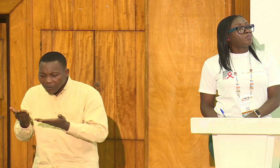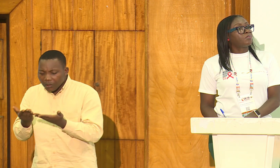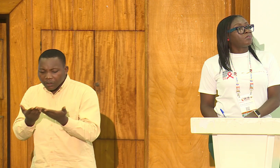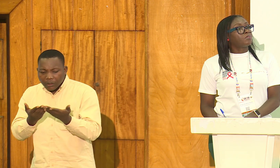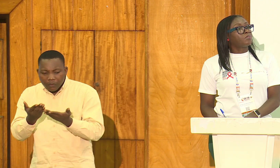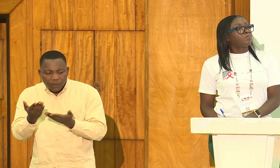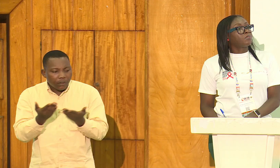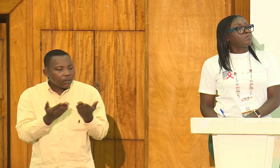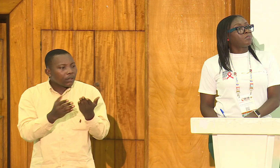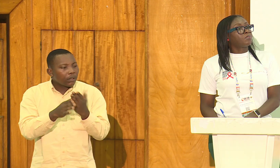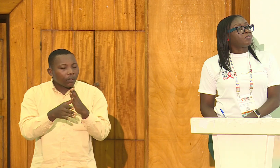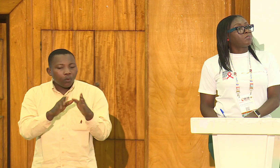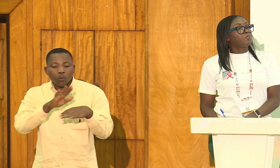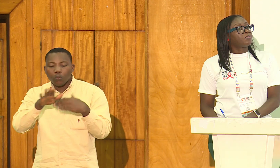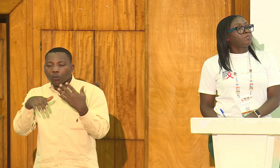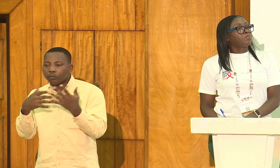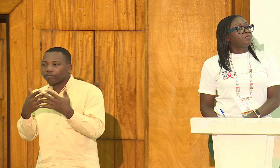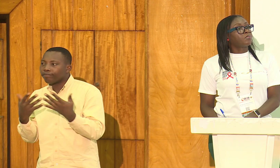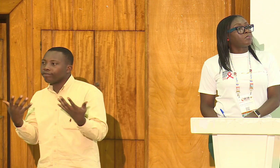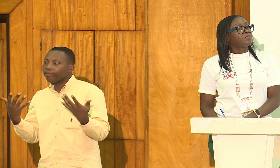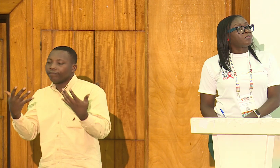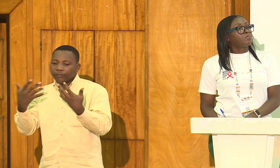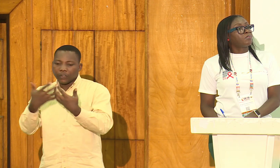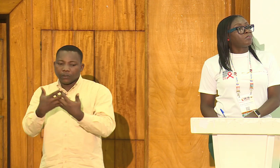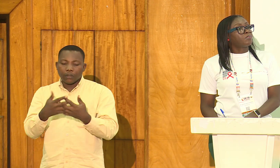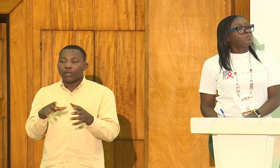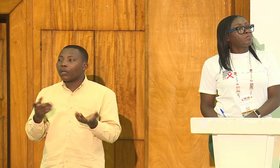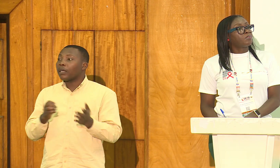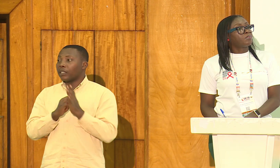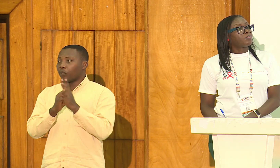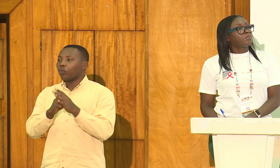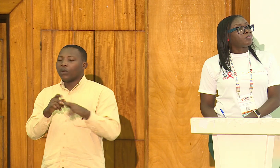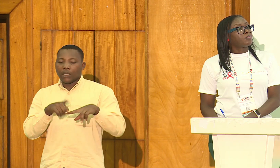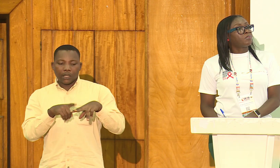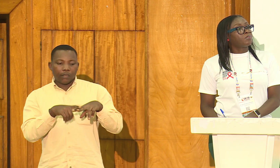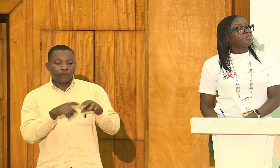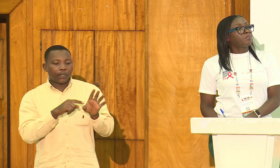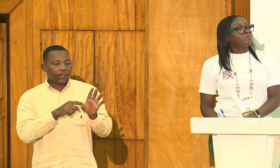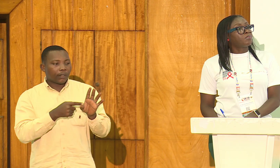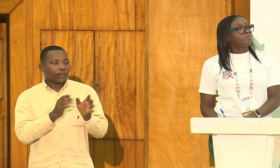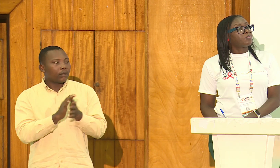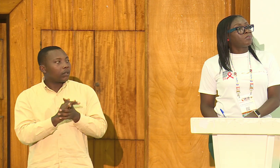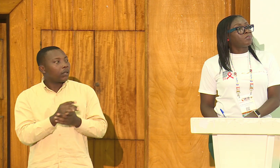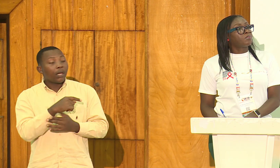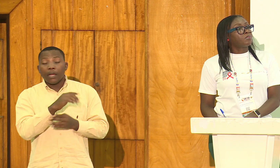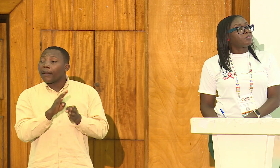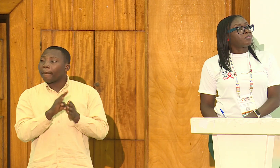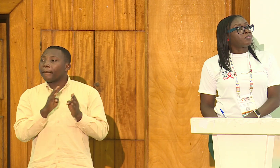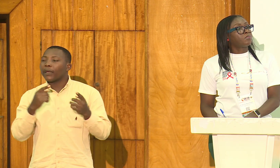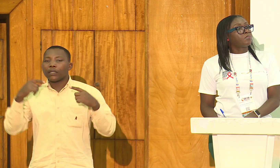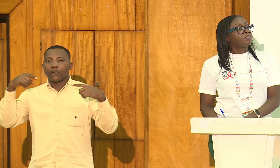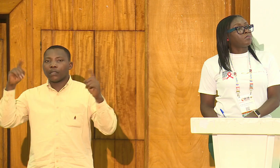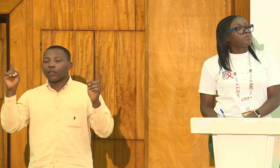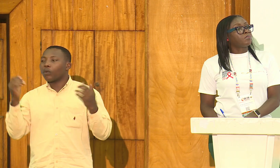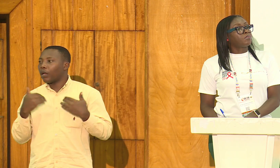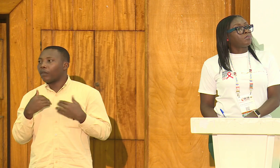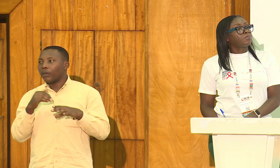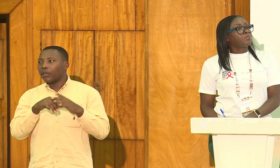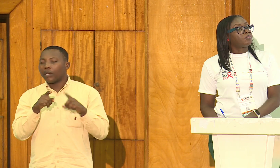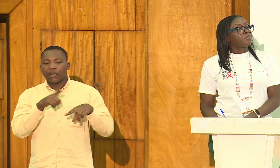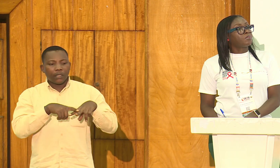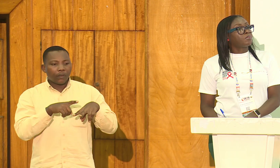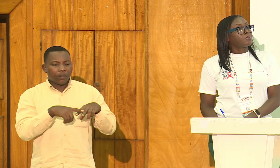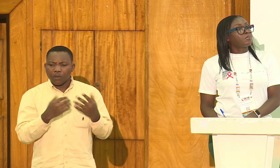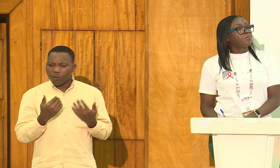become integrated. I'll give you an example. When HIV started, and that's been one of the biggest successes that we had with HIV, we